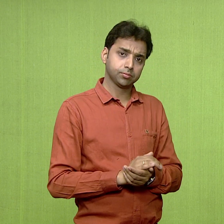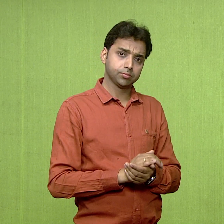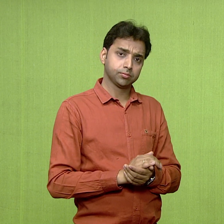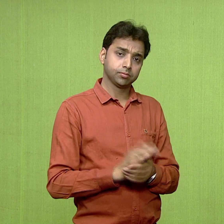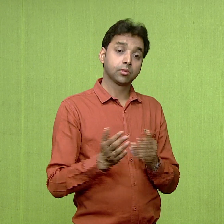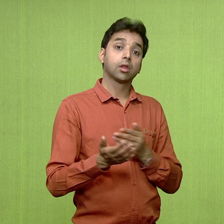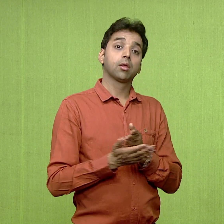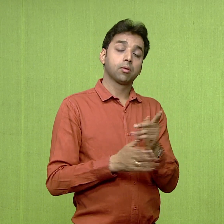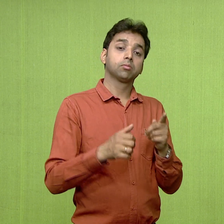Kannada,